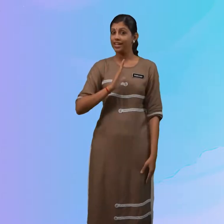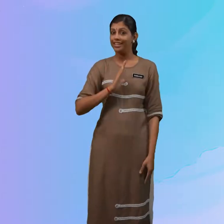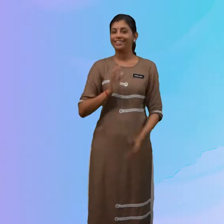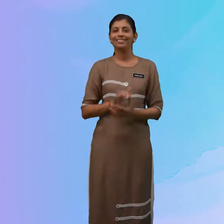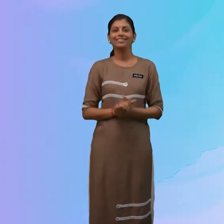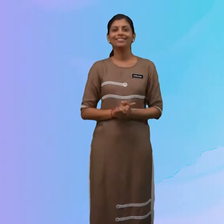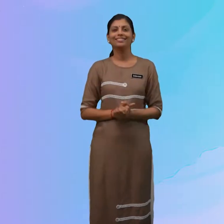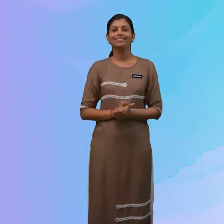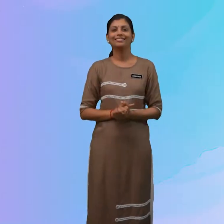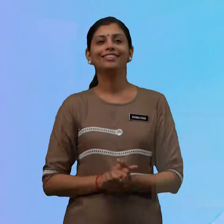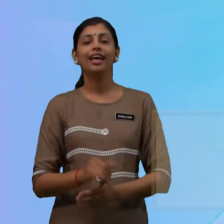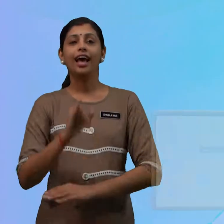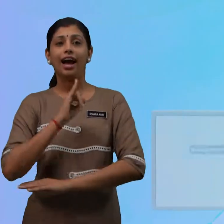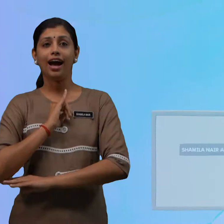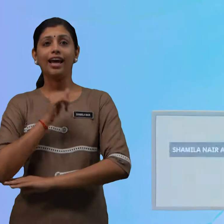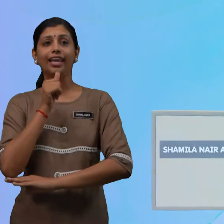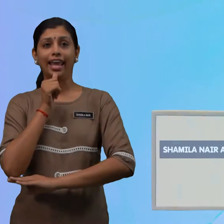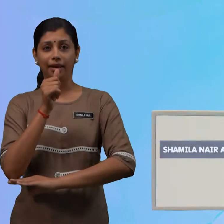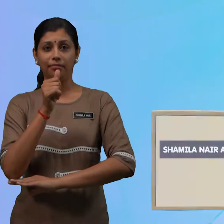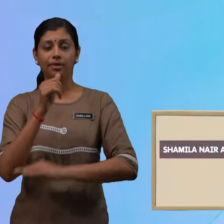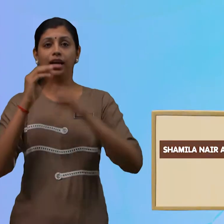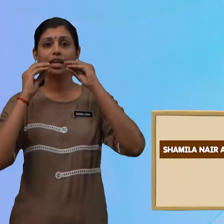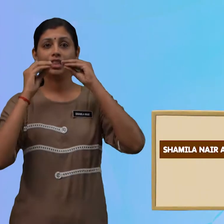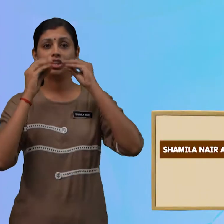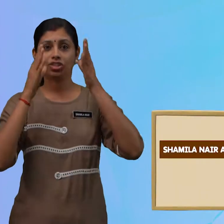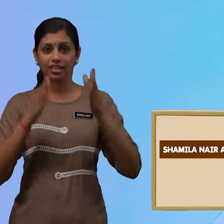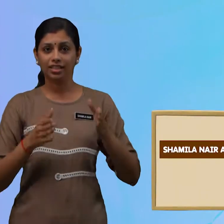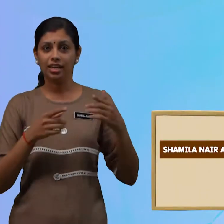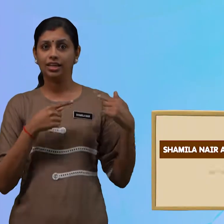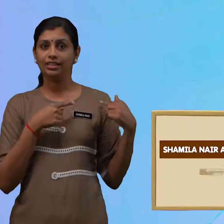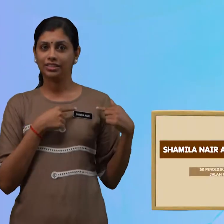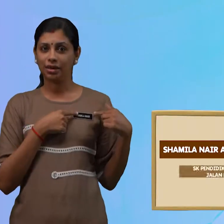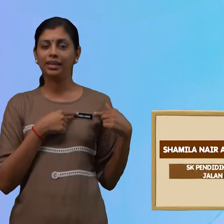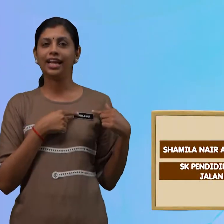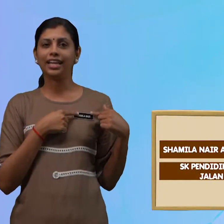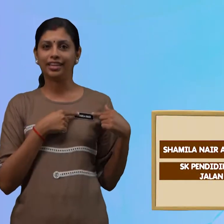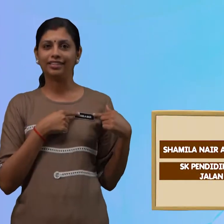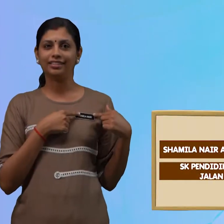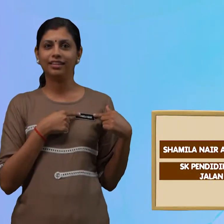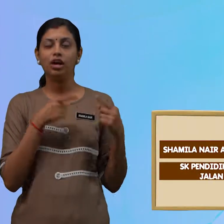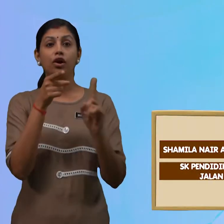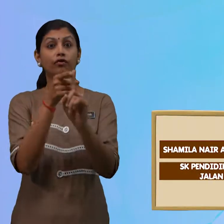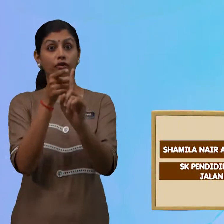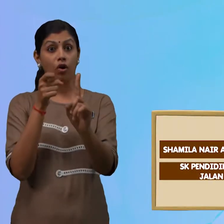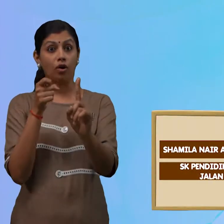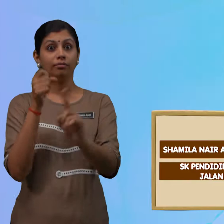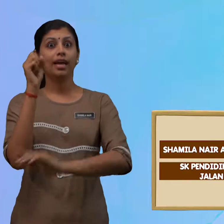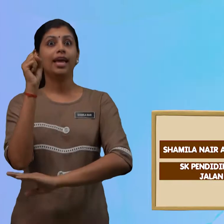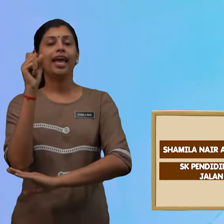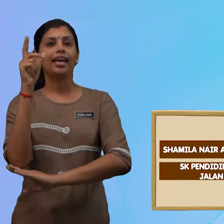fine. I am teacher Shamila Nair from